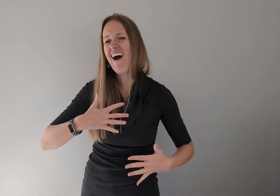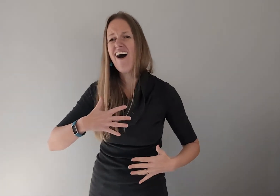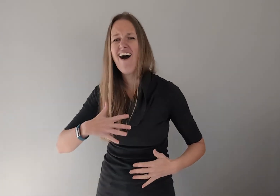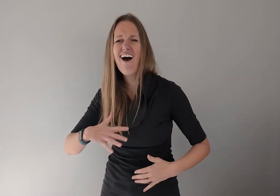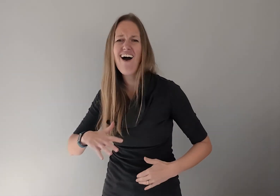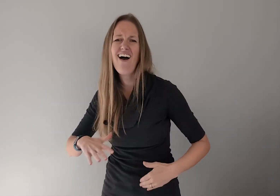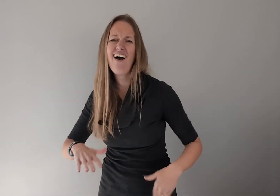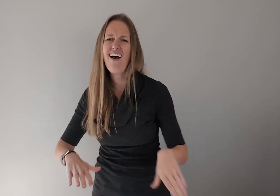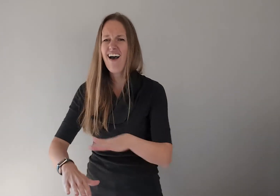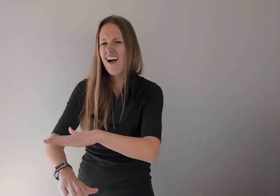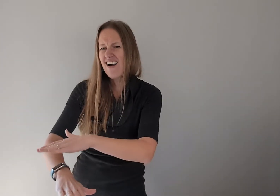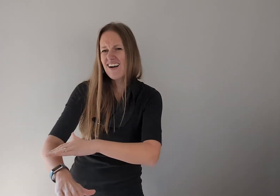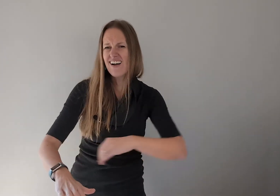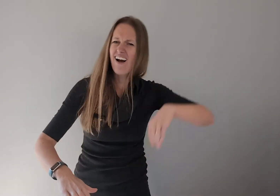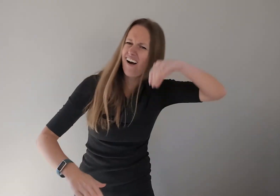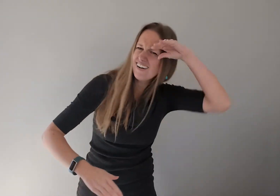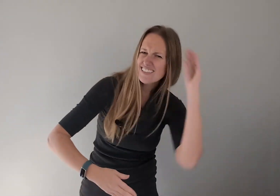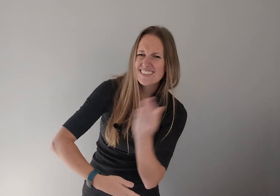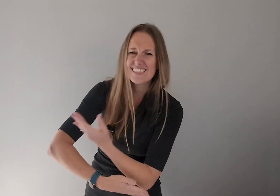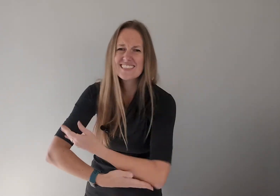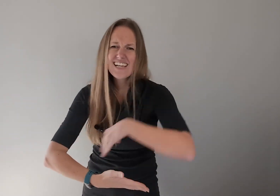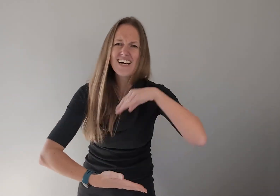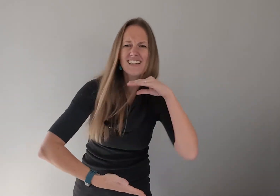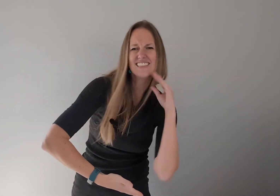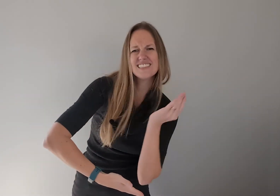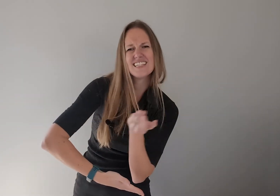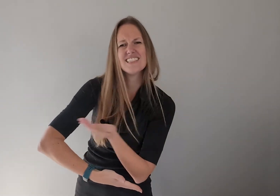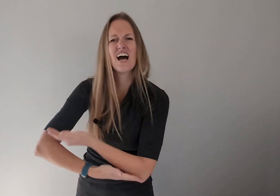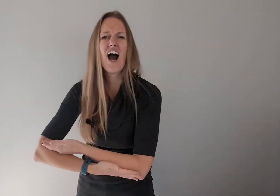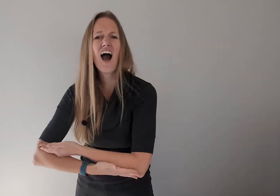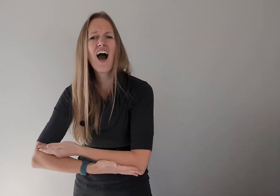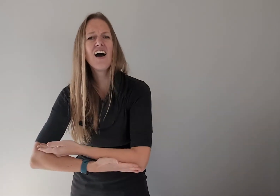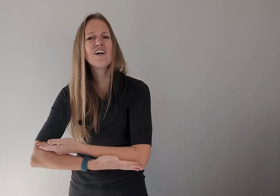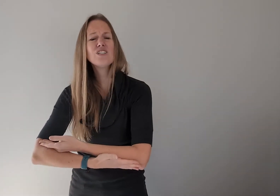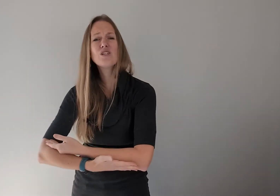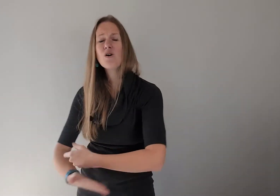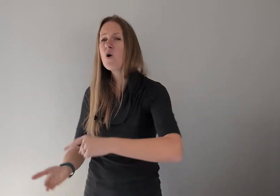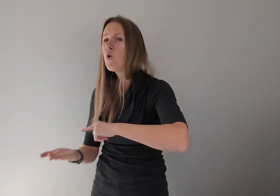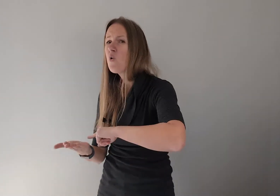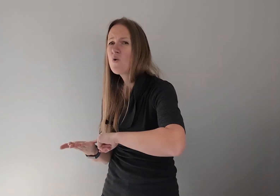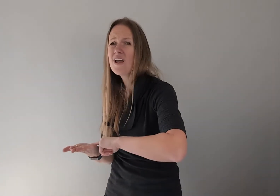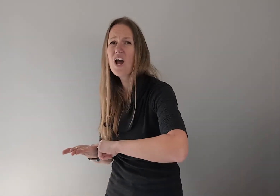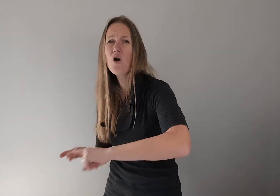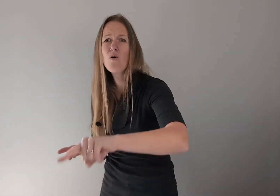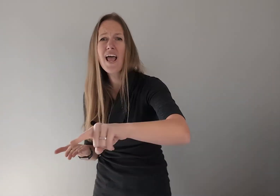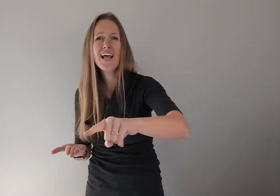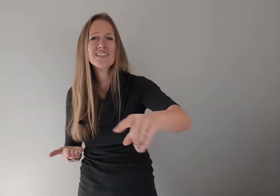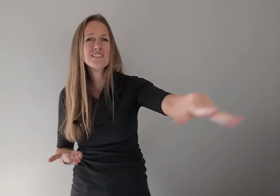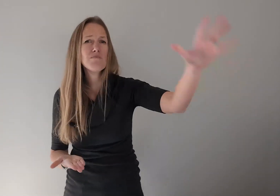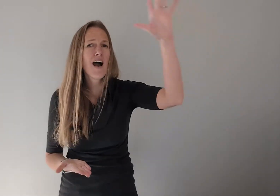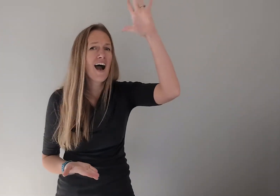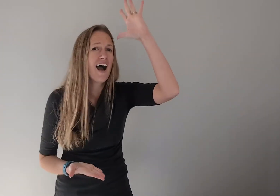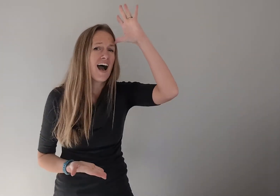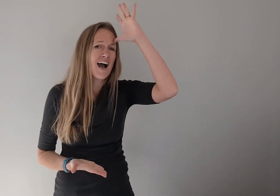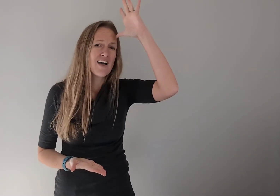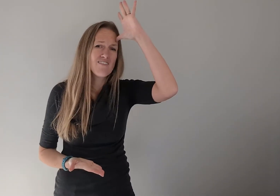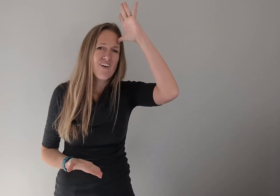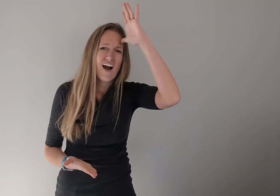that calls us sons and daughters. We are ransomed by our